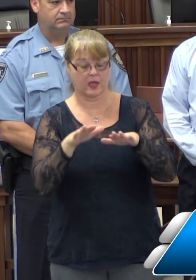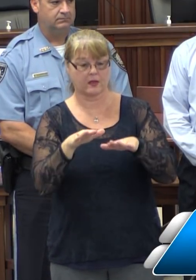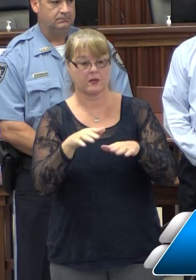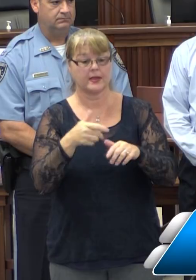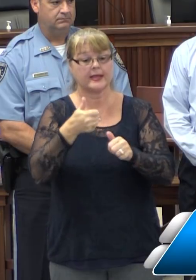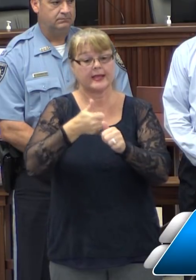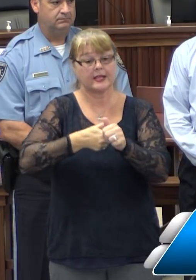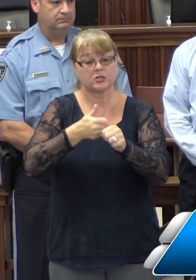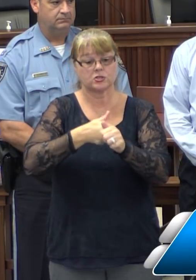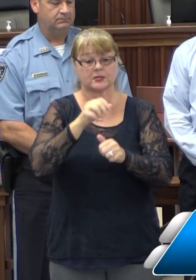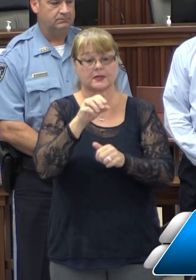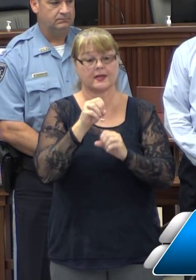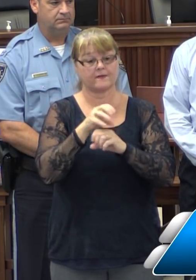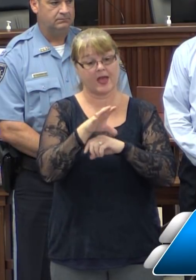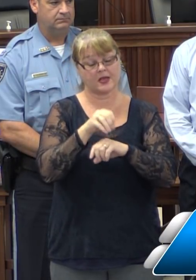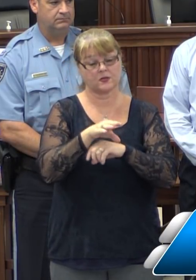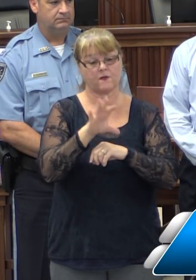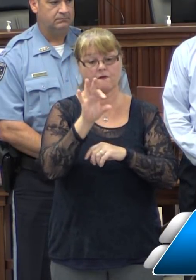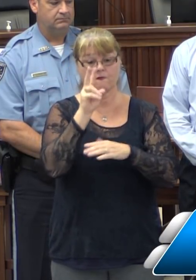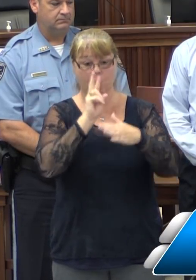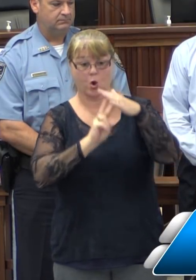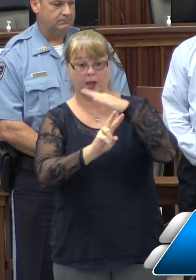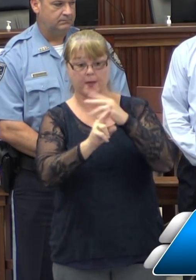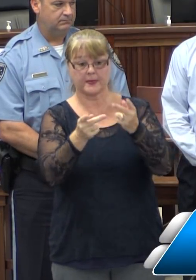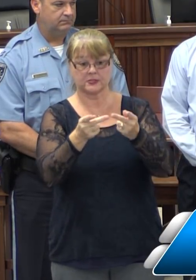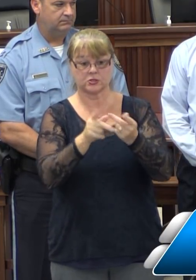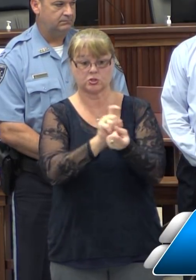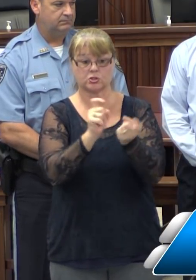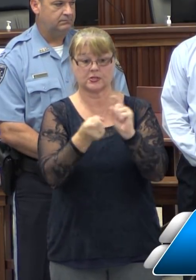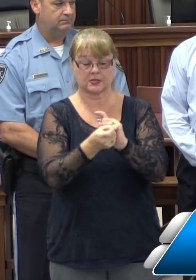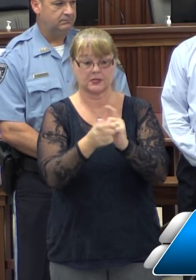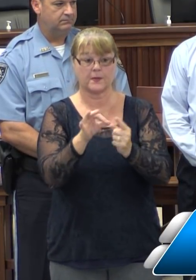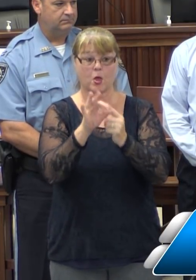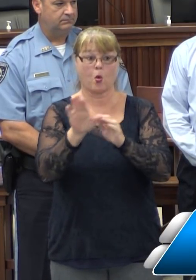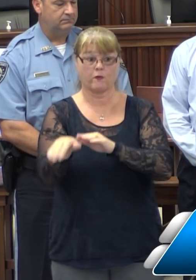seen that the forecast position has changed, especially